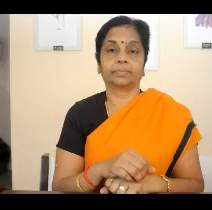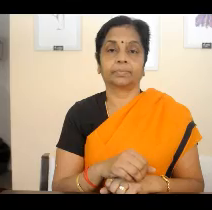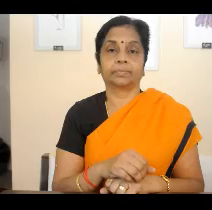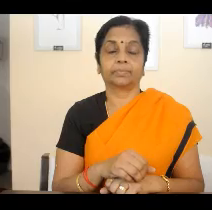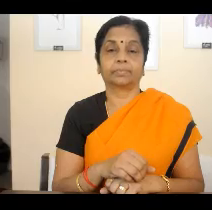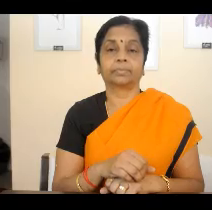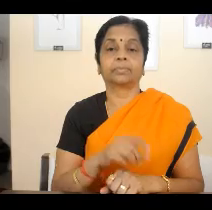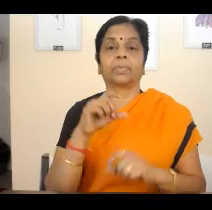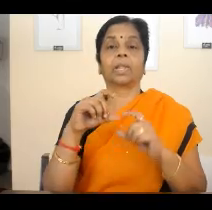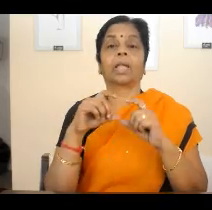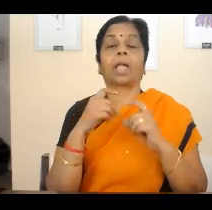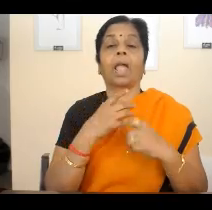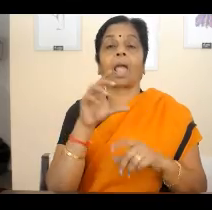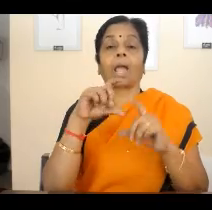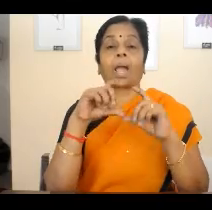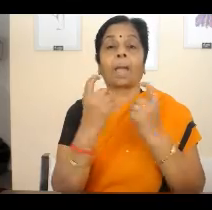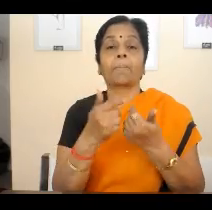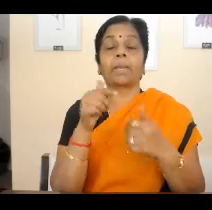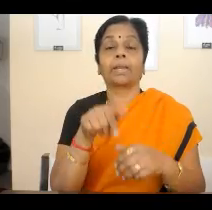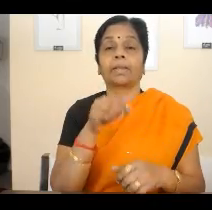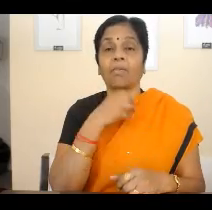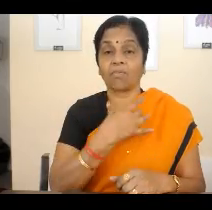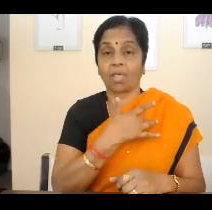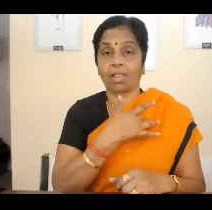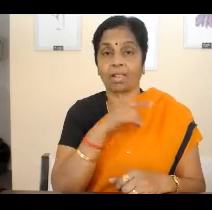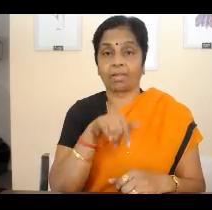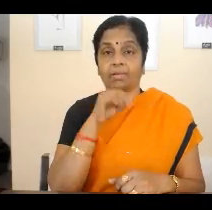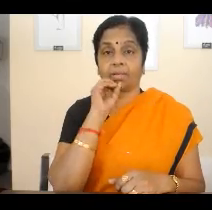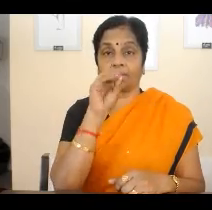The committee felt that provisions